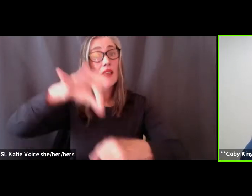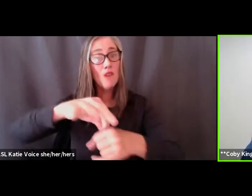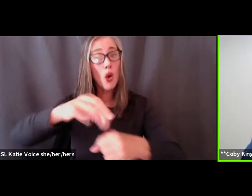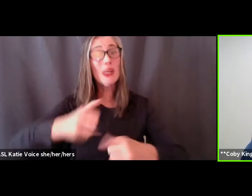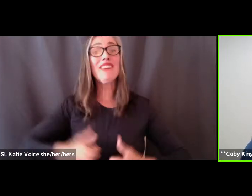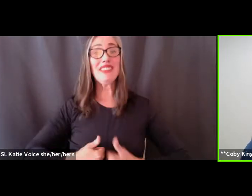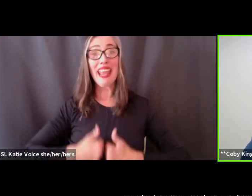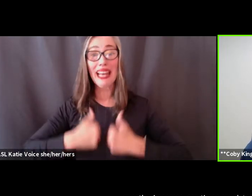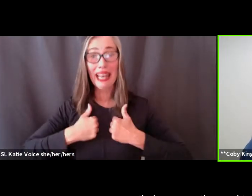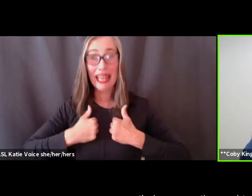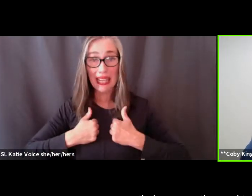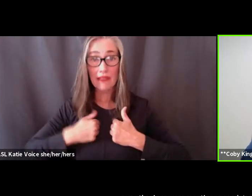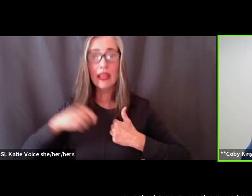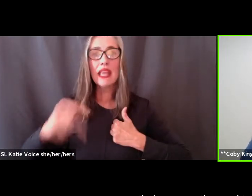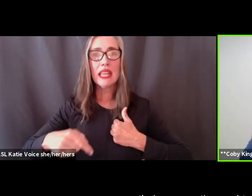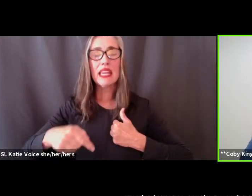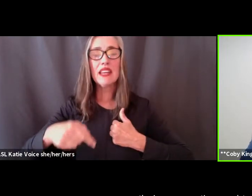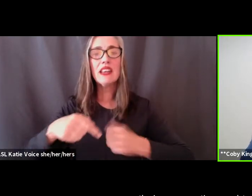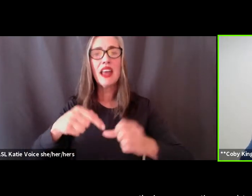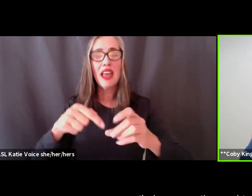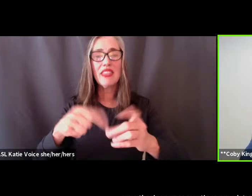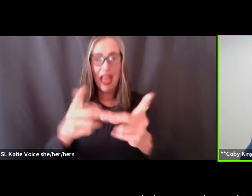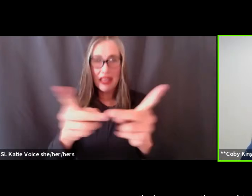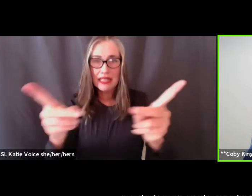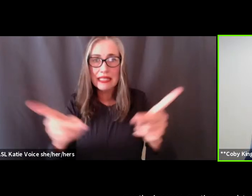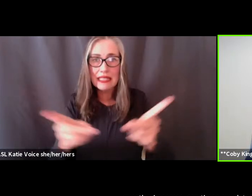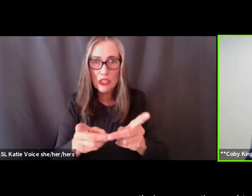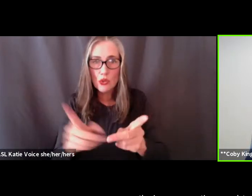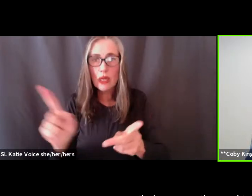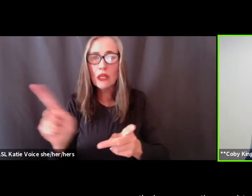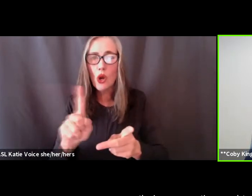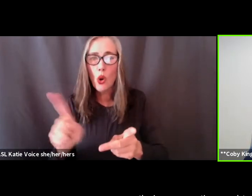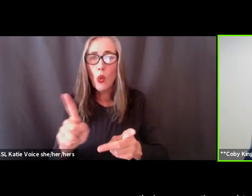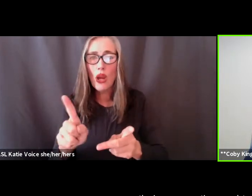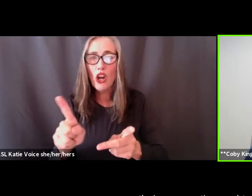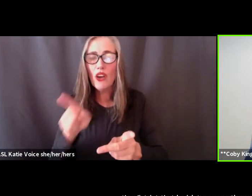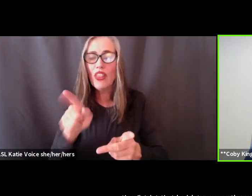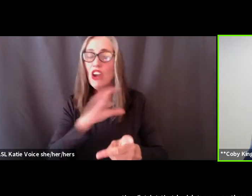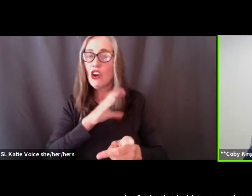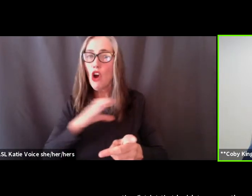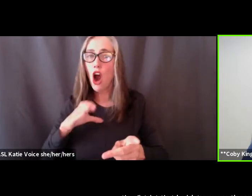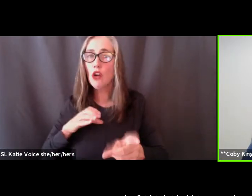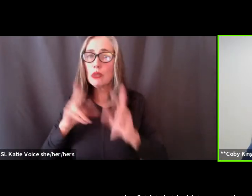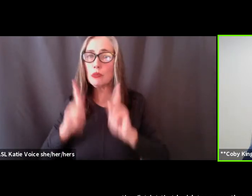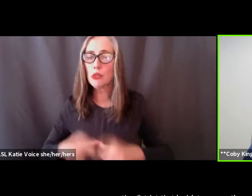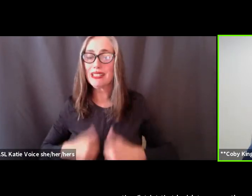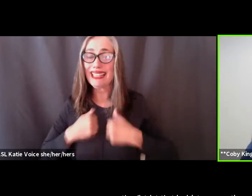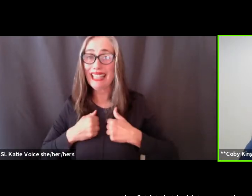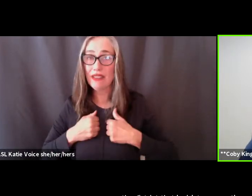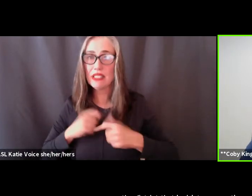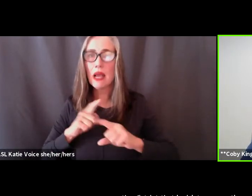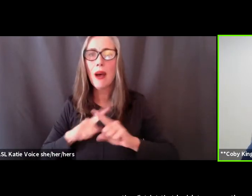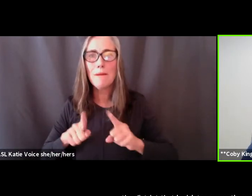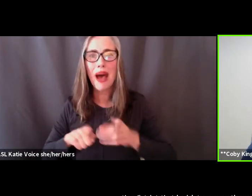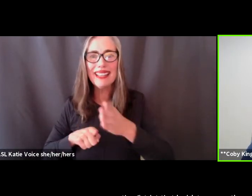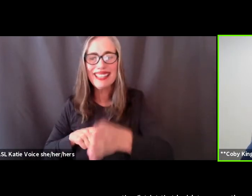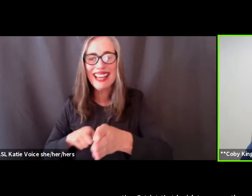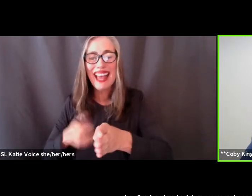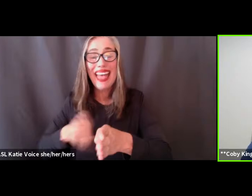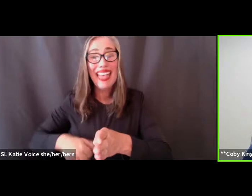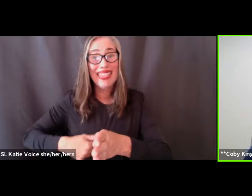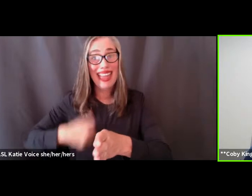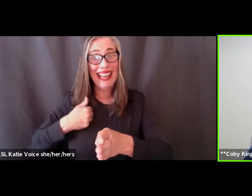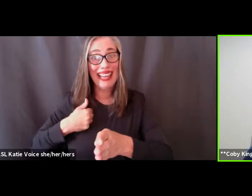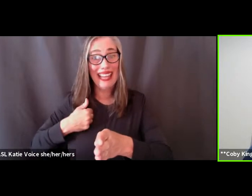the legislator currently represents or member of Congress, but they live outside the district that the legislator or member of Congress